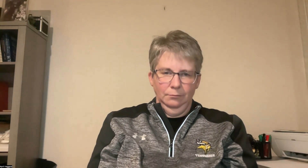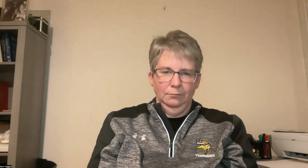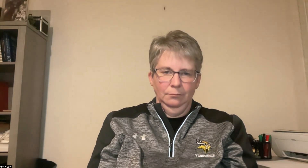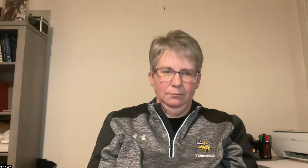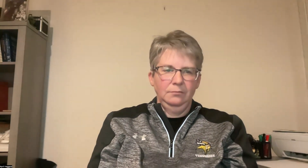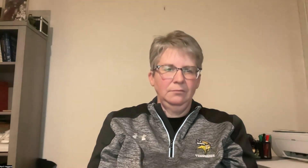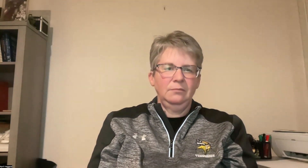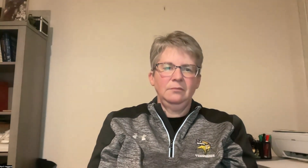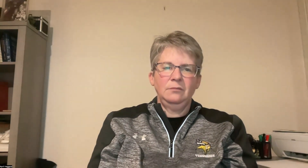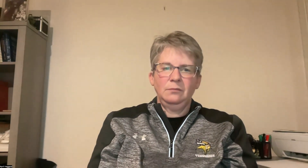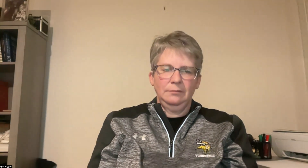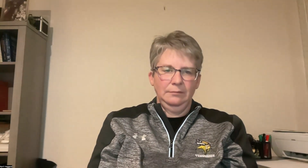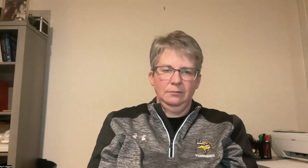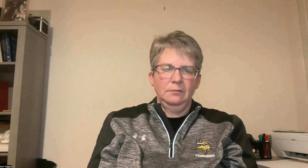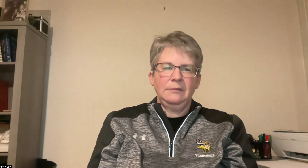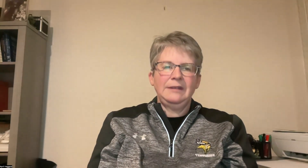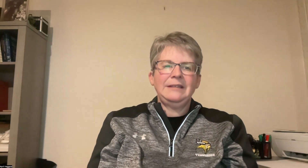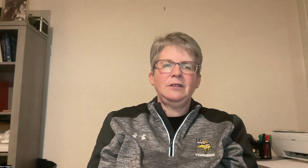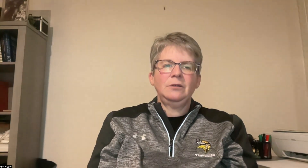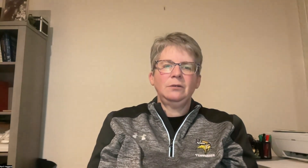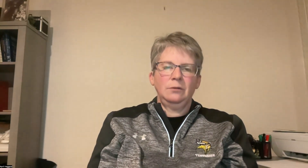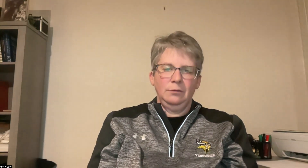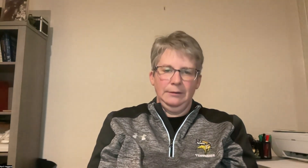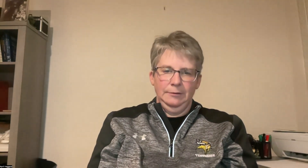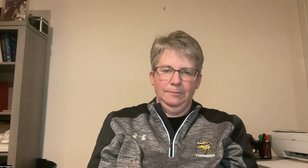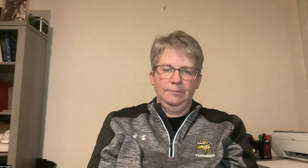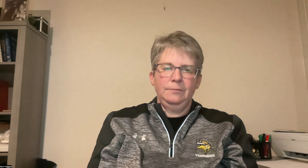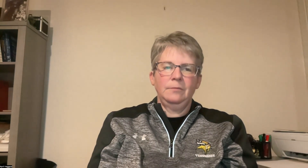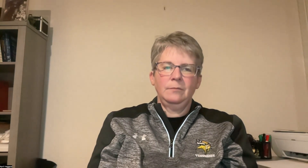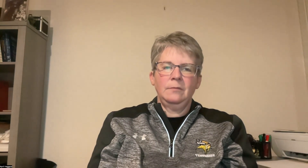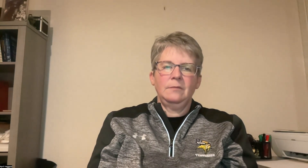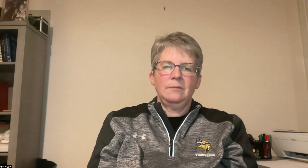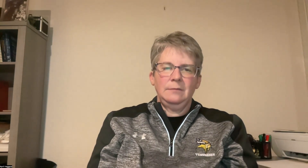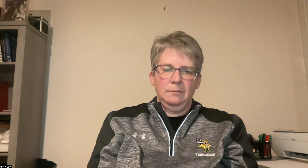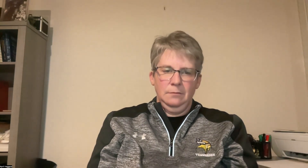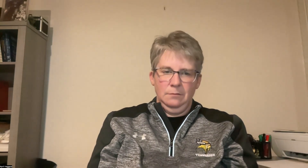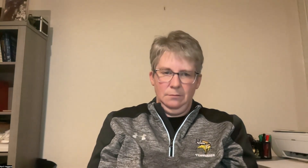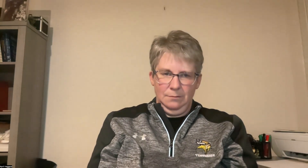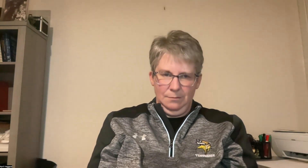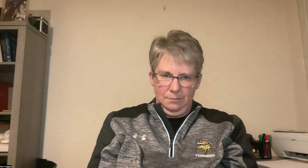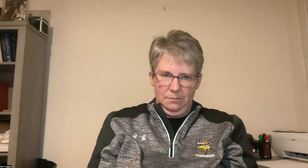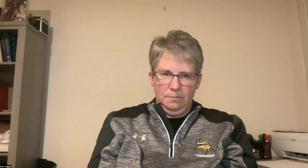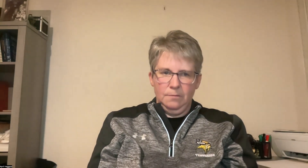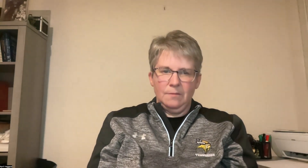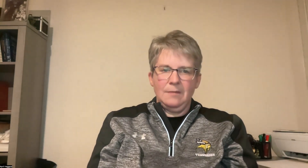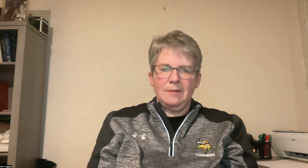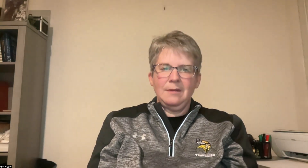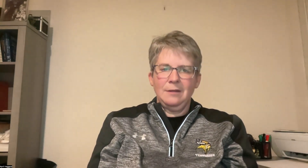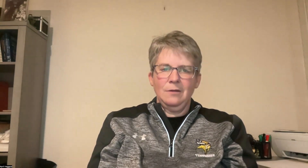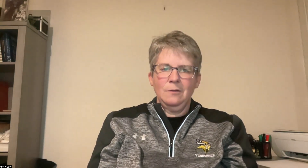So, but that doesn't have anything to do with the hosting, does it? That's just the domain name, right? So we can keep the domain name